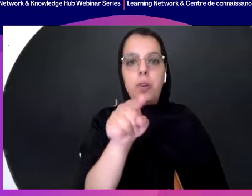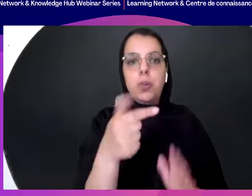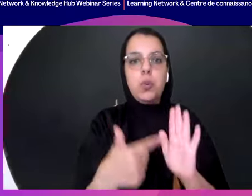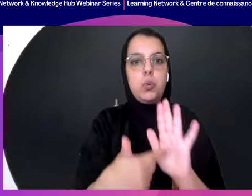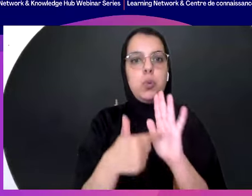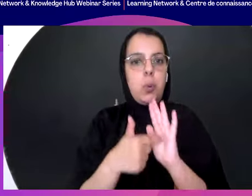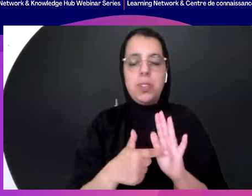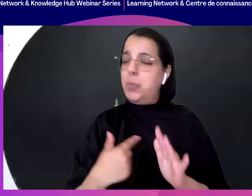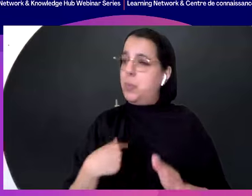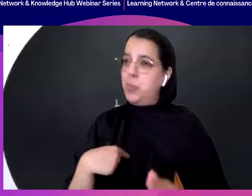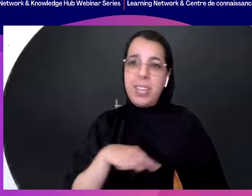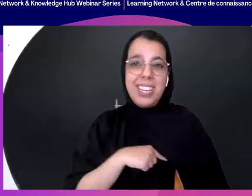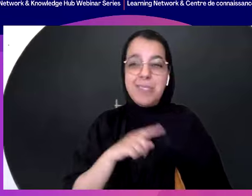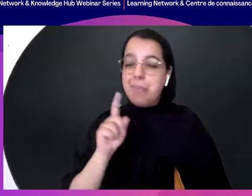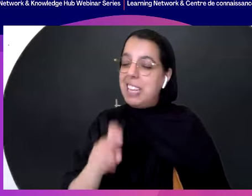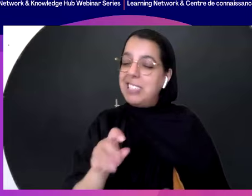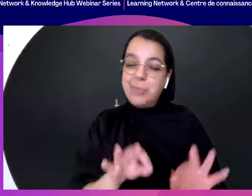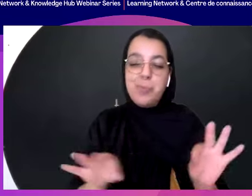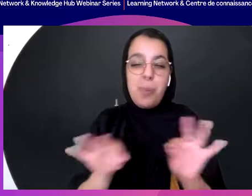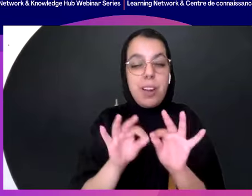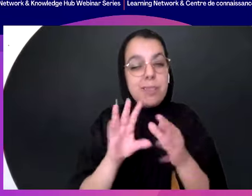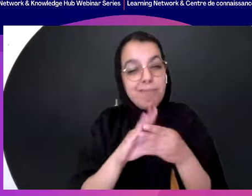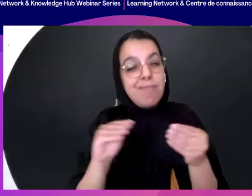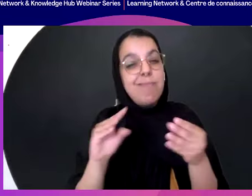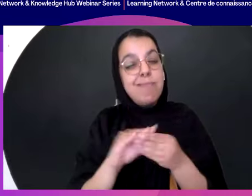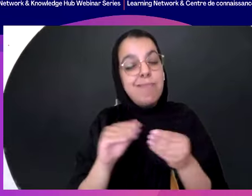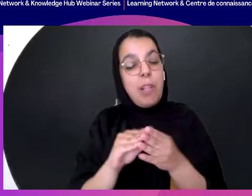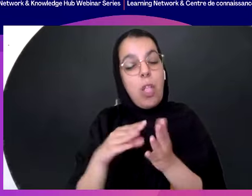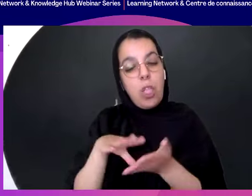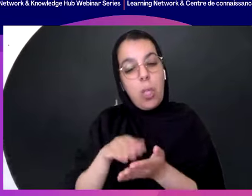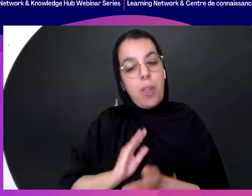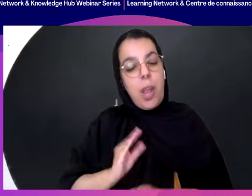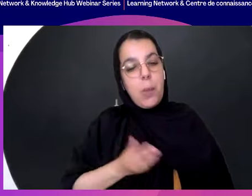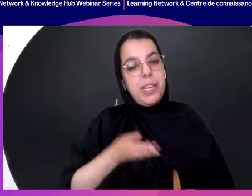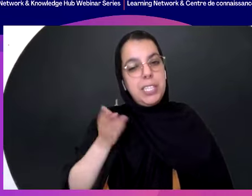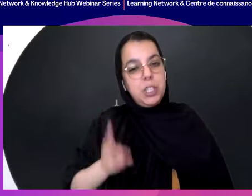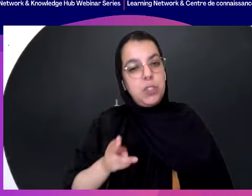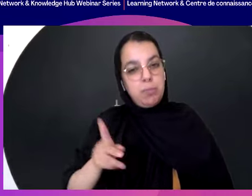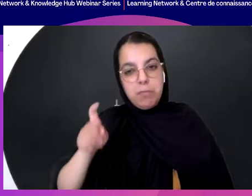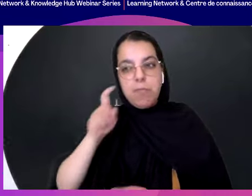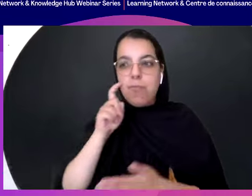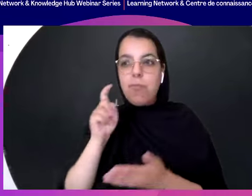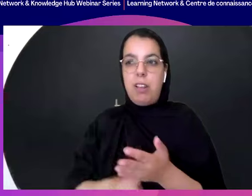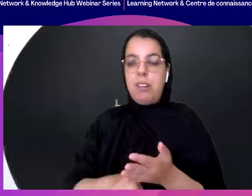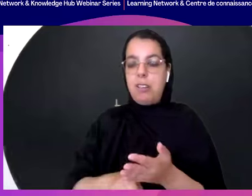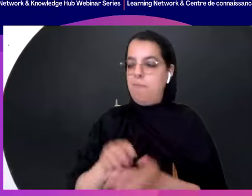this, continuing to learn about our history and recognize and acknowledge our history.